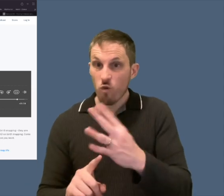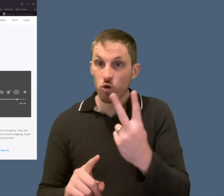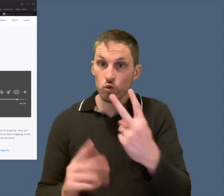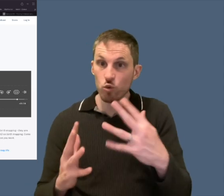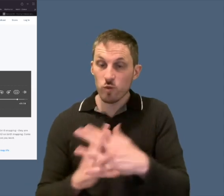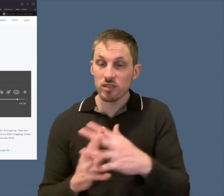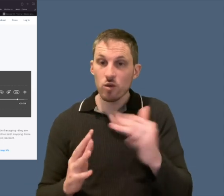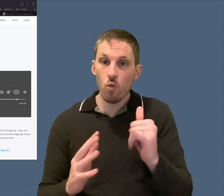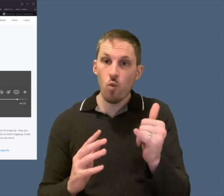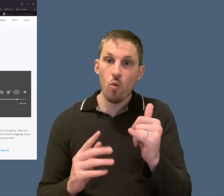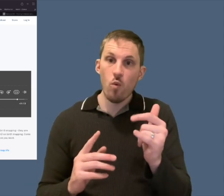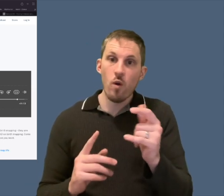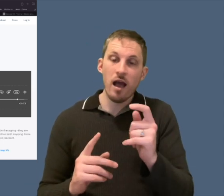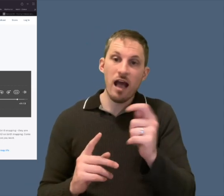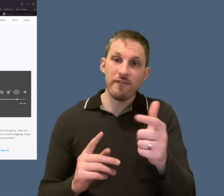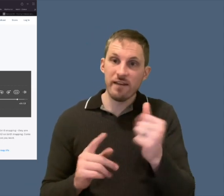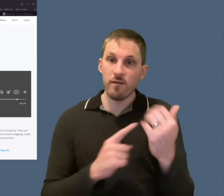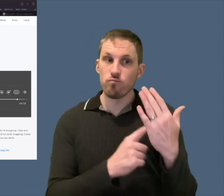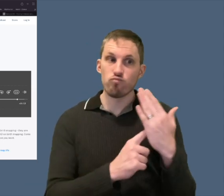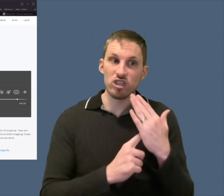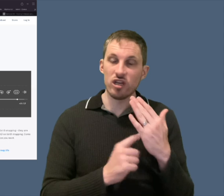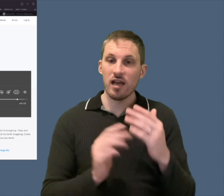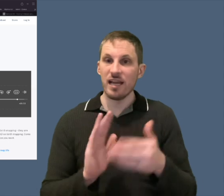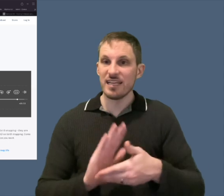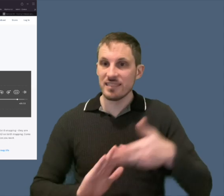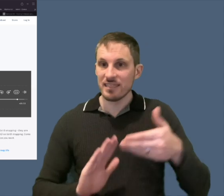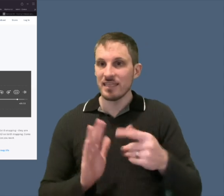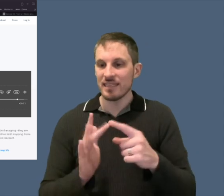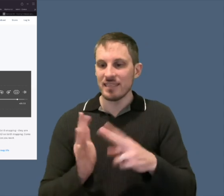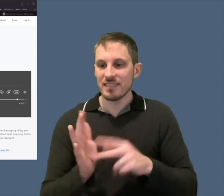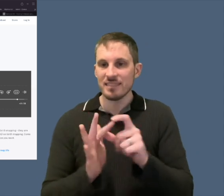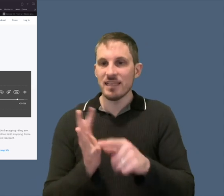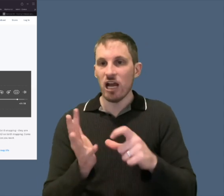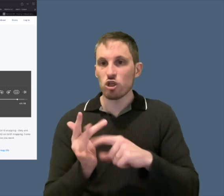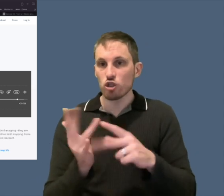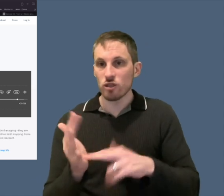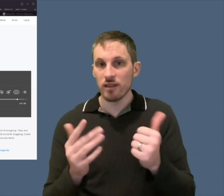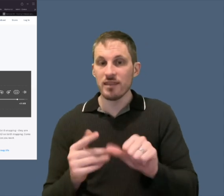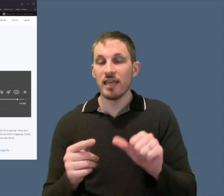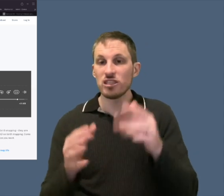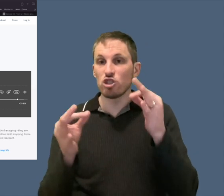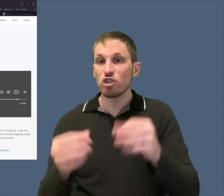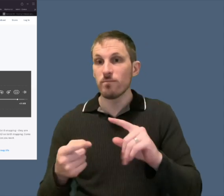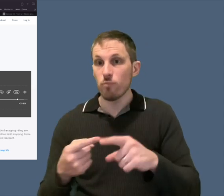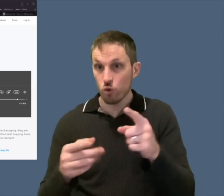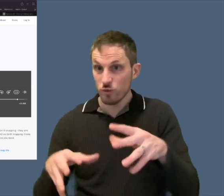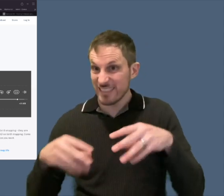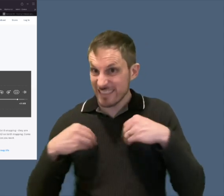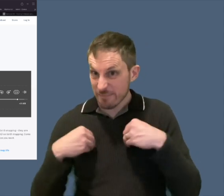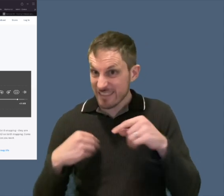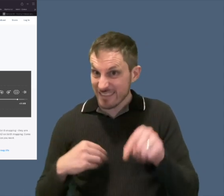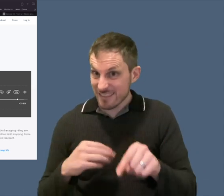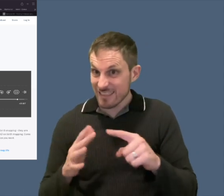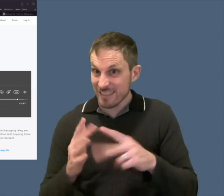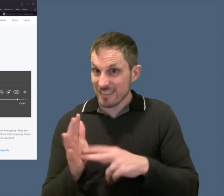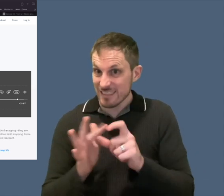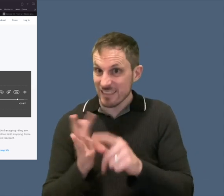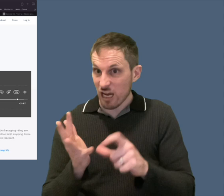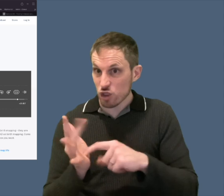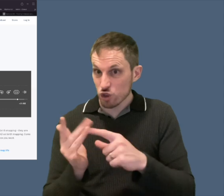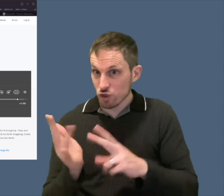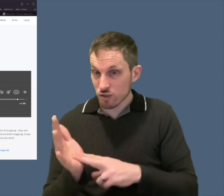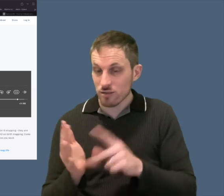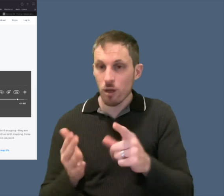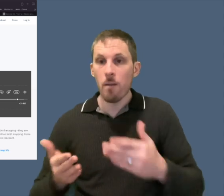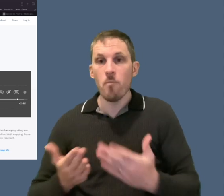you starting to look at pressure and induction? And then the decision point, are you accepting an induction? And so as a birth worker, you would use